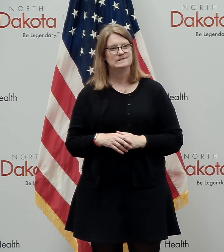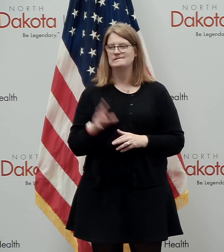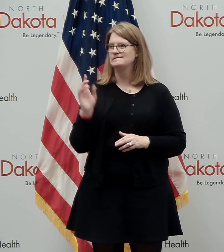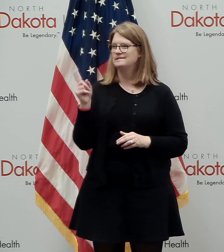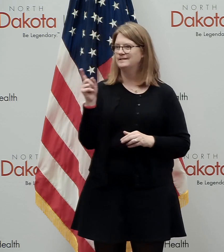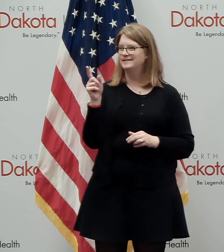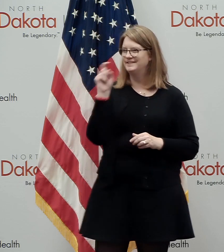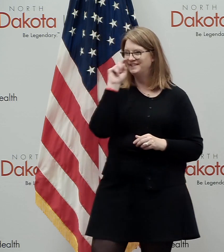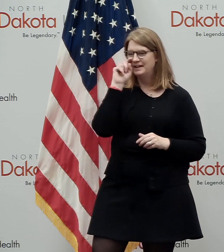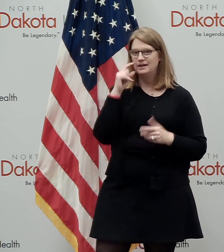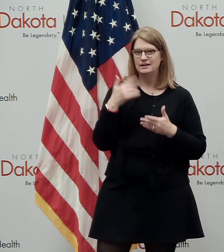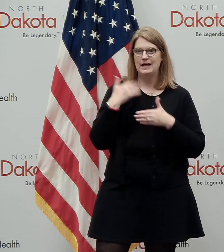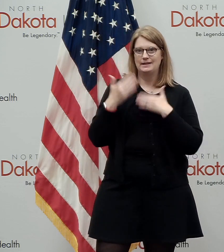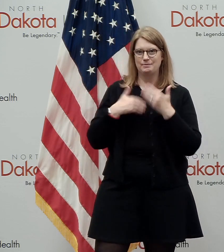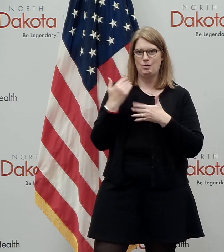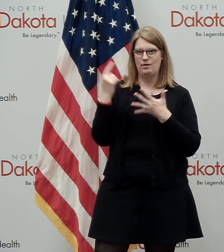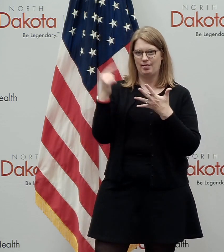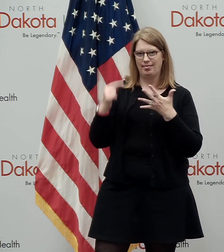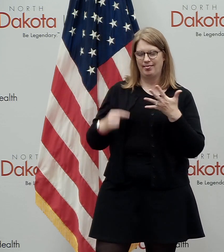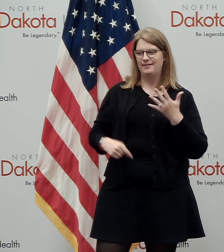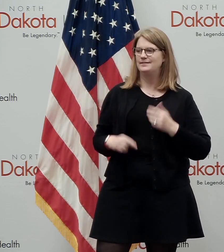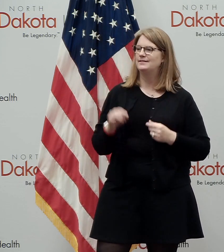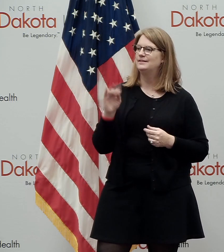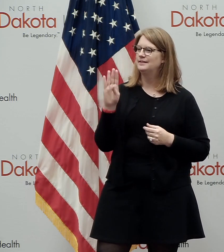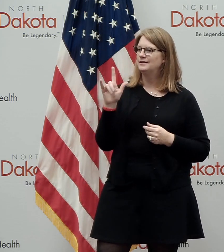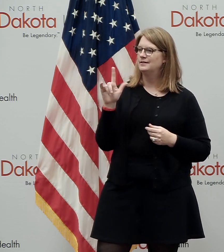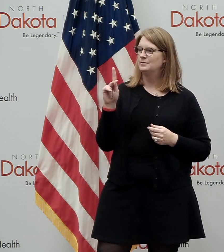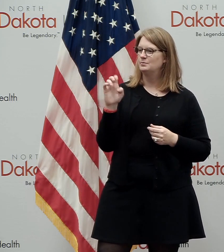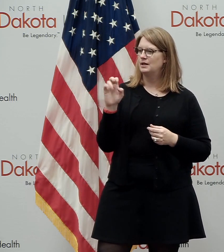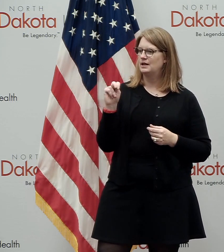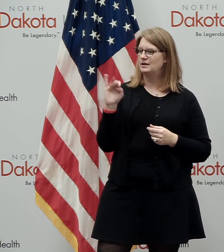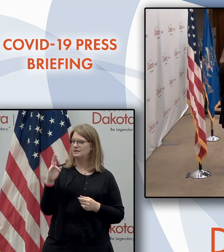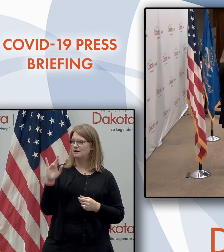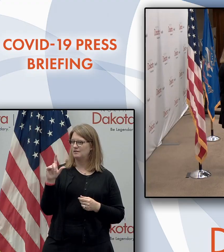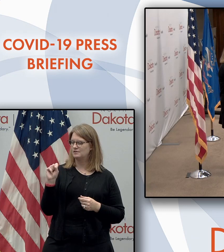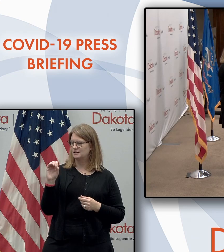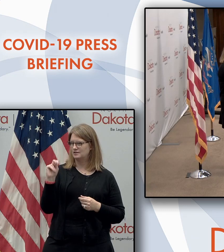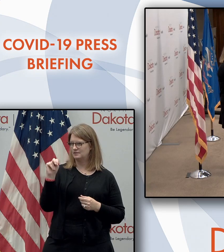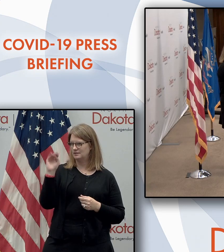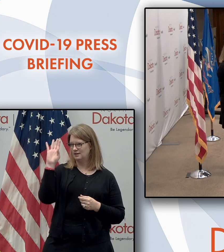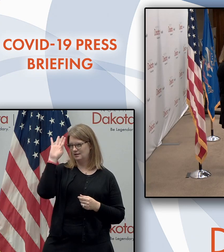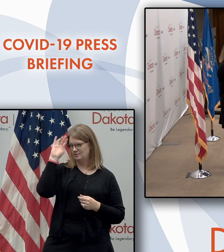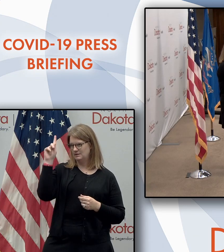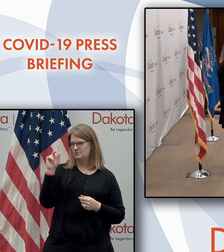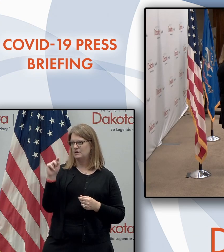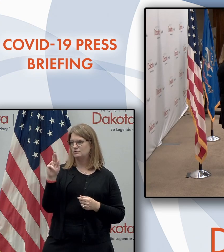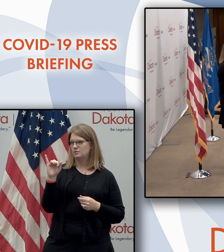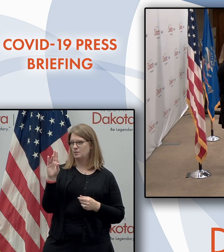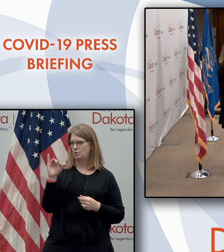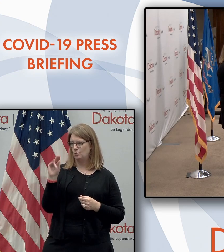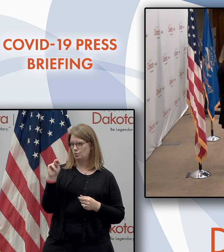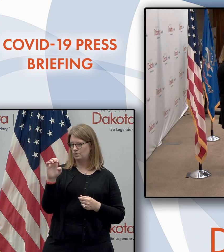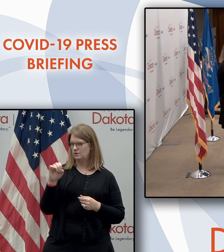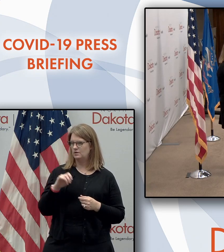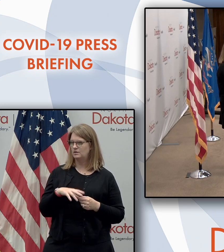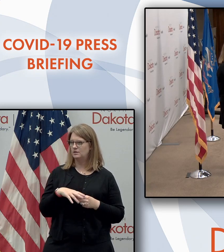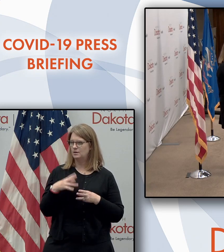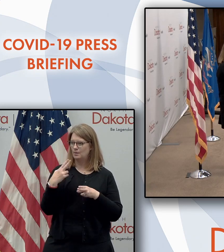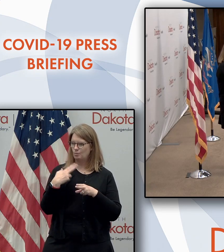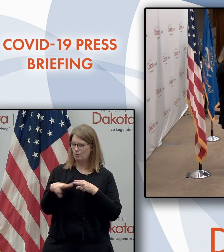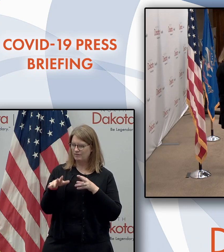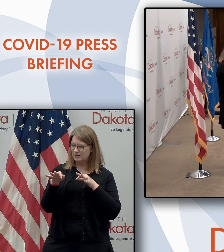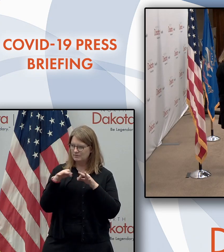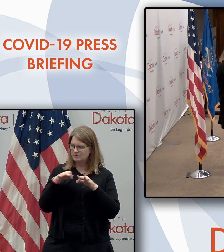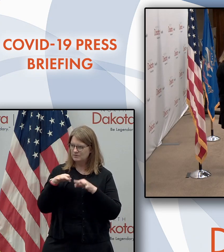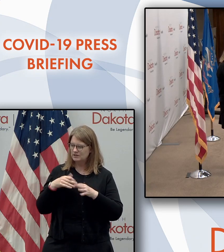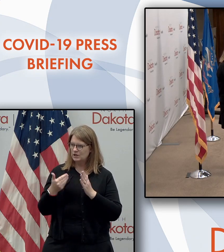Okay, Danny, keep going on online again. Blake Nicholson with the Bismarck Tribune. Could you please briefly detail the